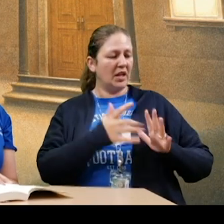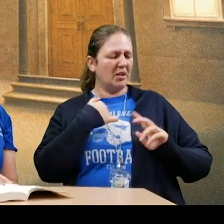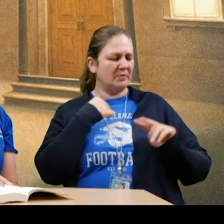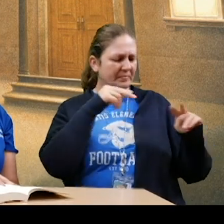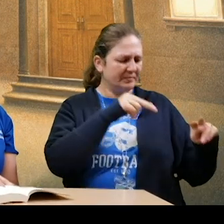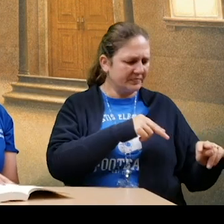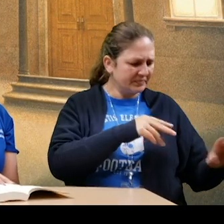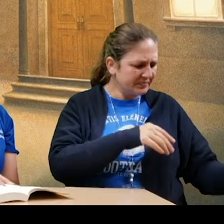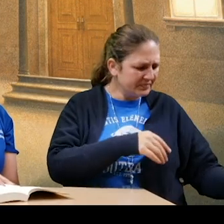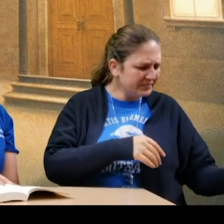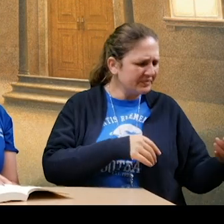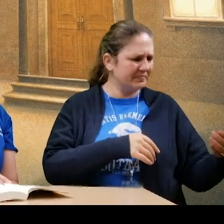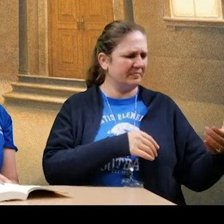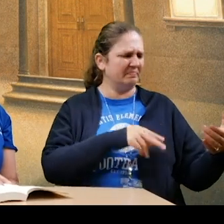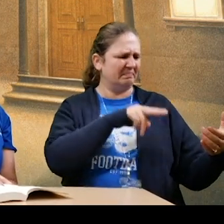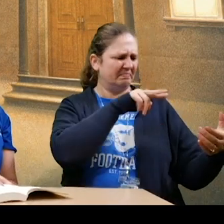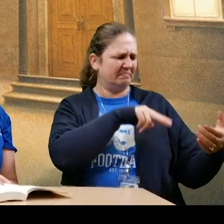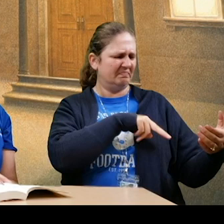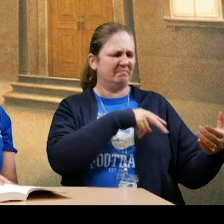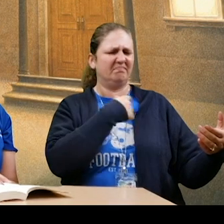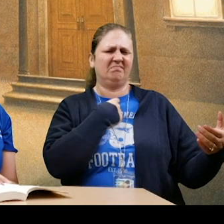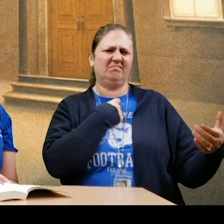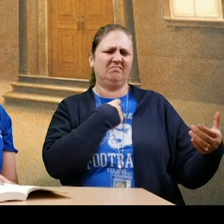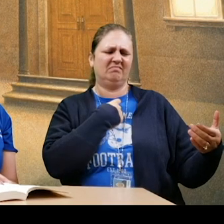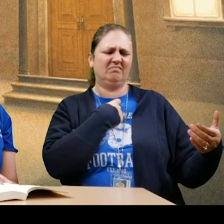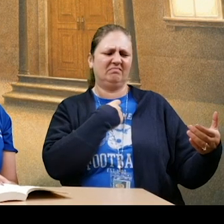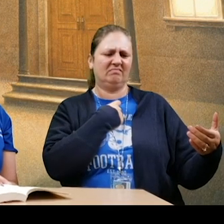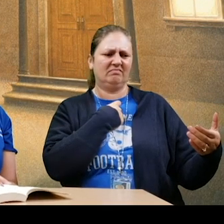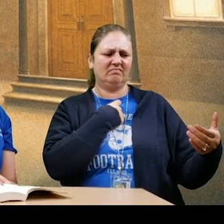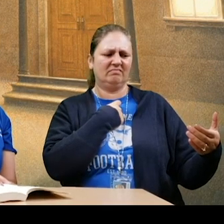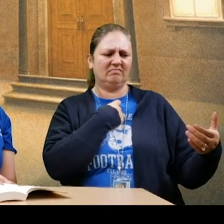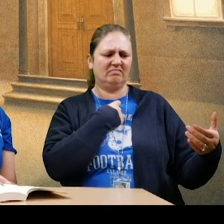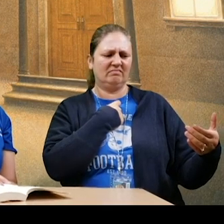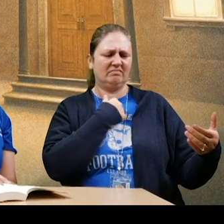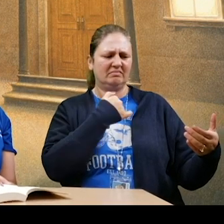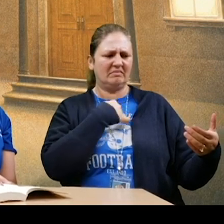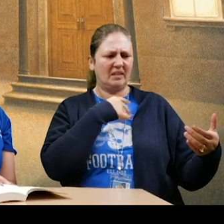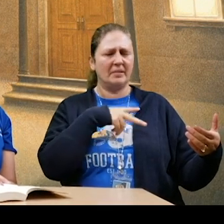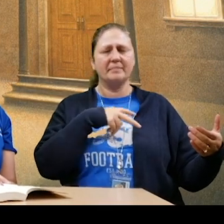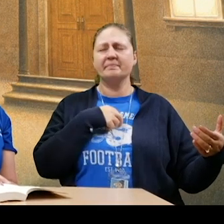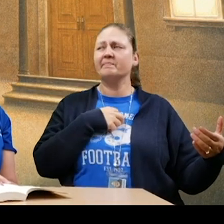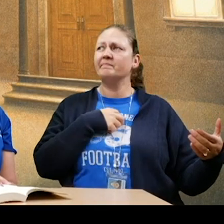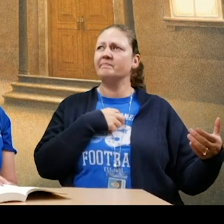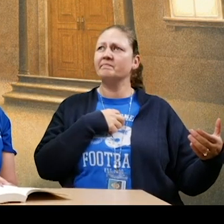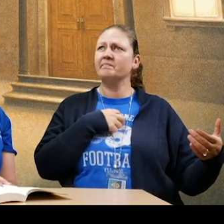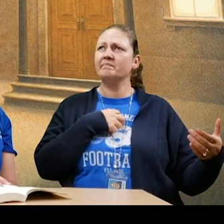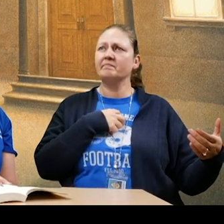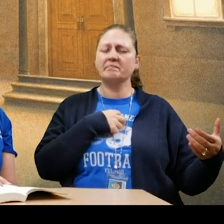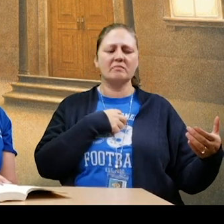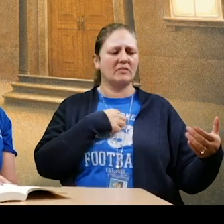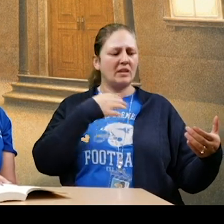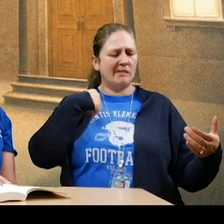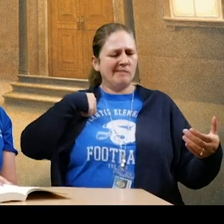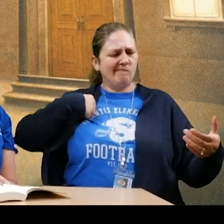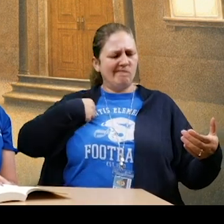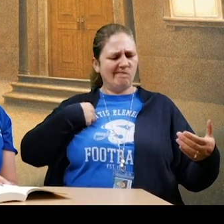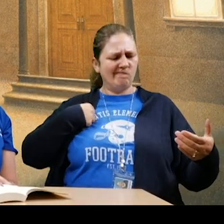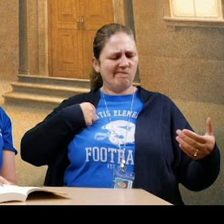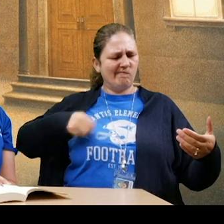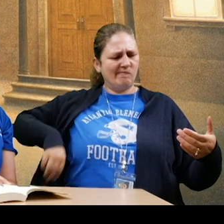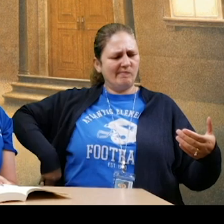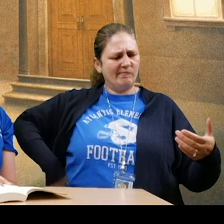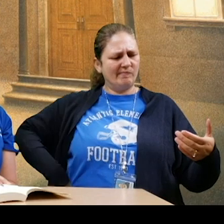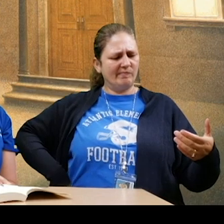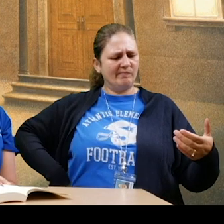and looked into his eyes. She said. She stood back up. She put her hands on her hips. "I